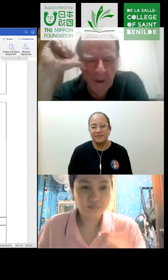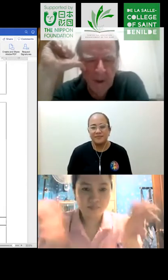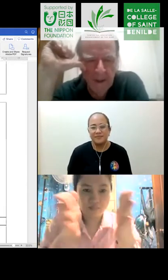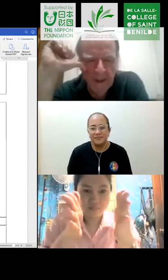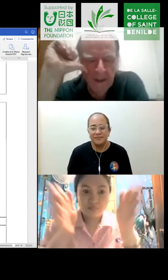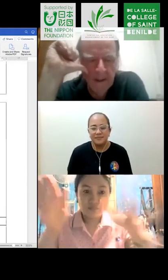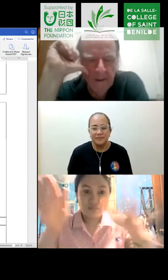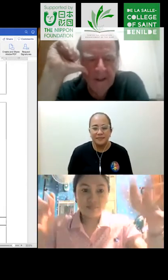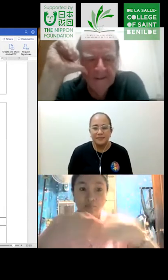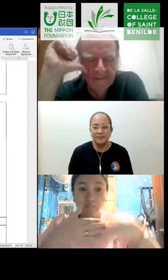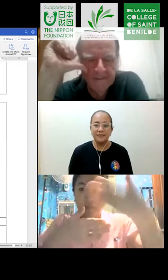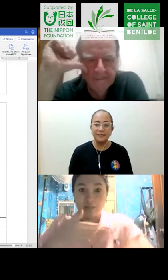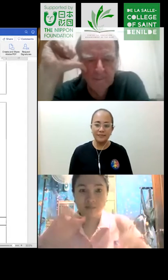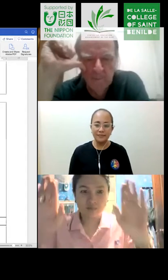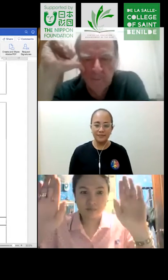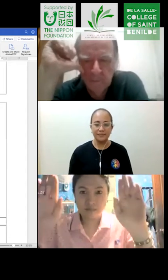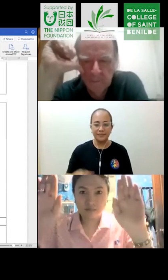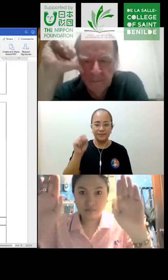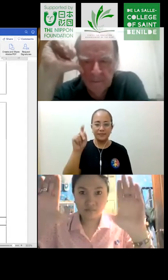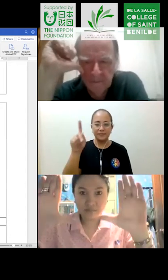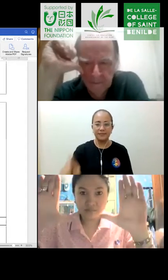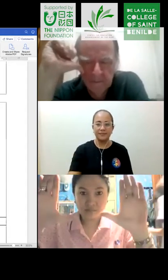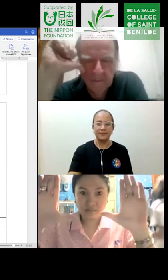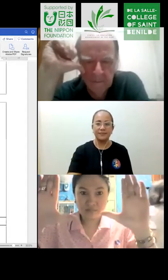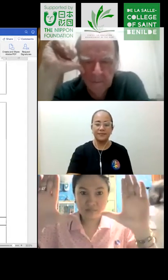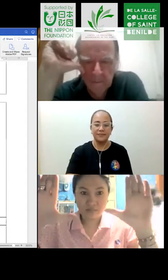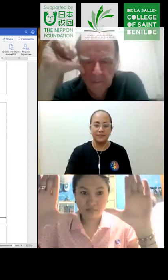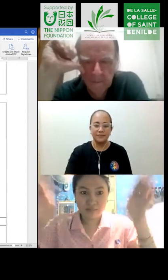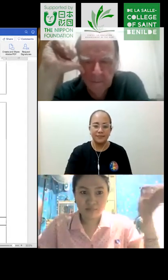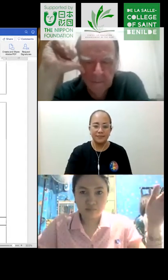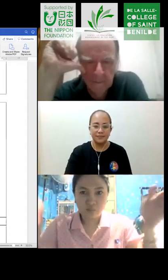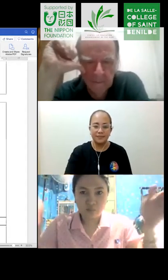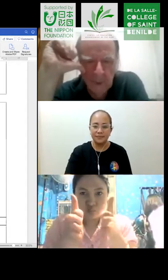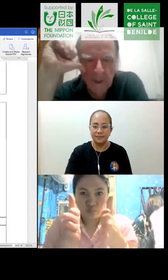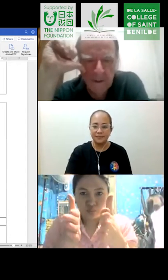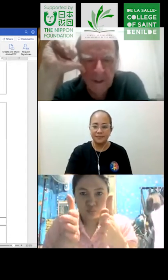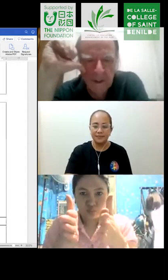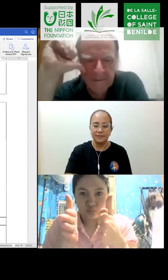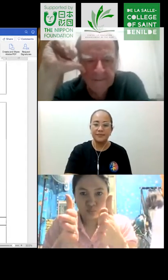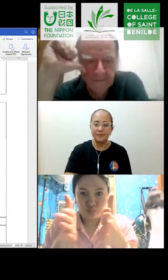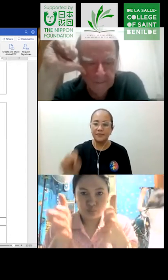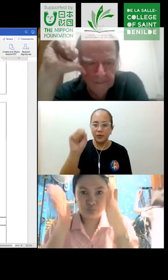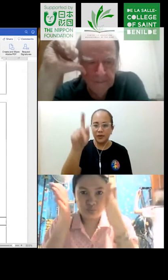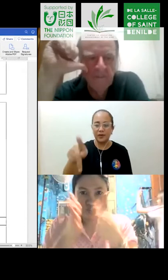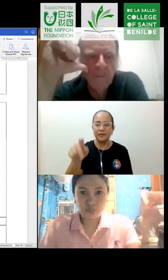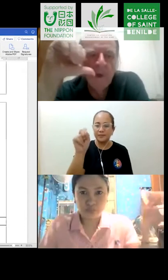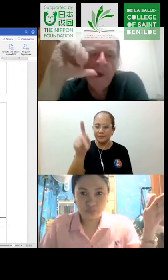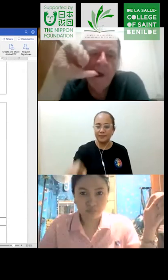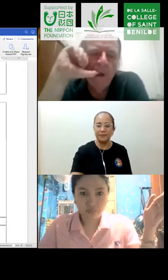All right. Okay. So here is small, Yes. Okay.